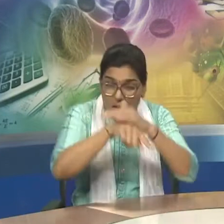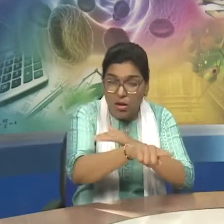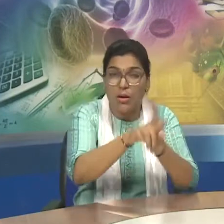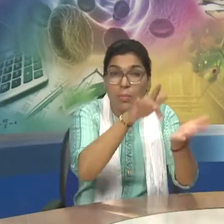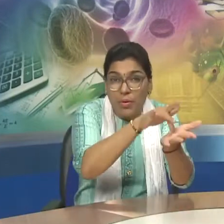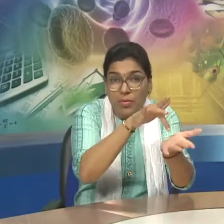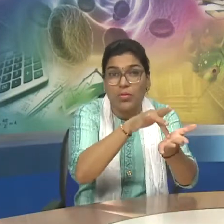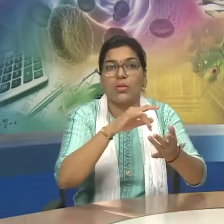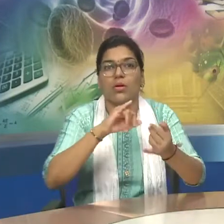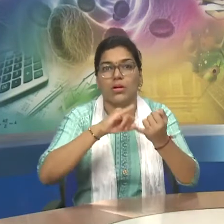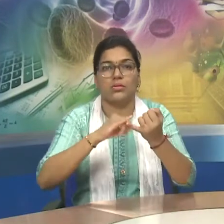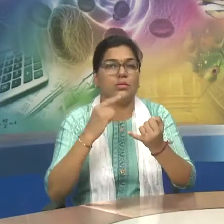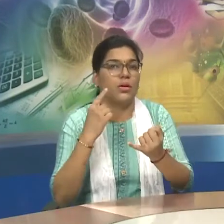factories of